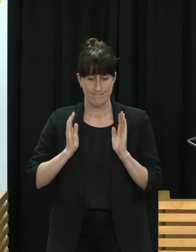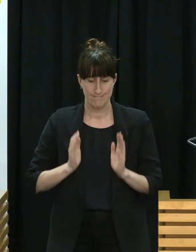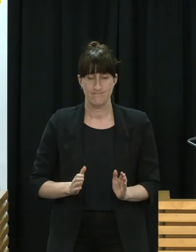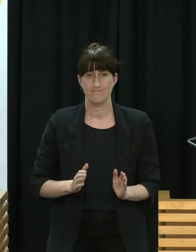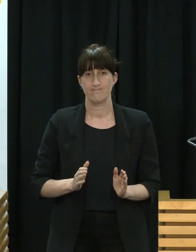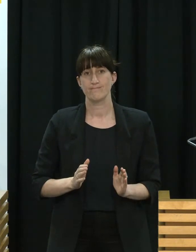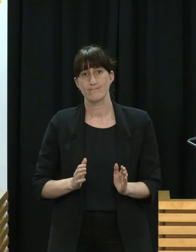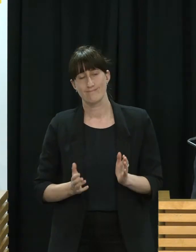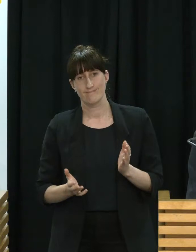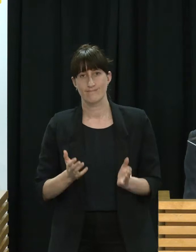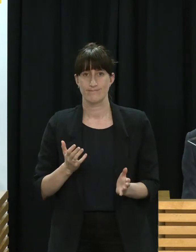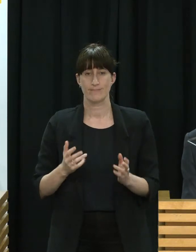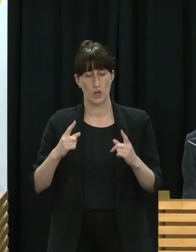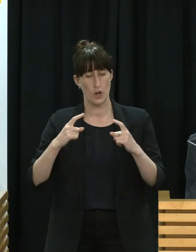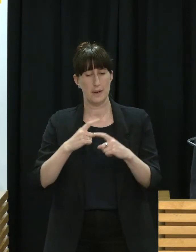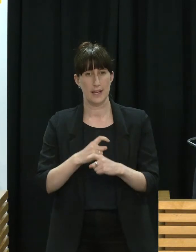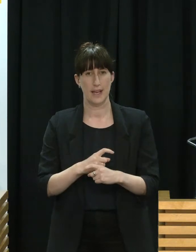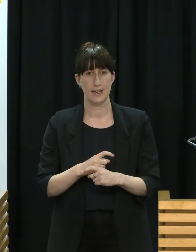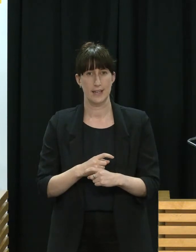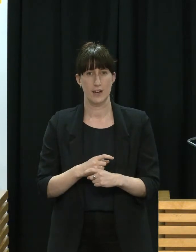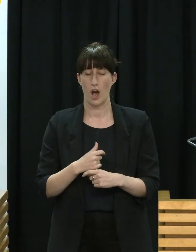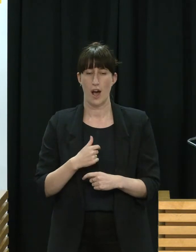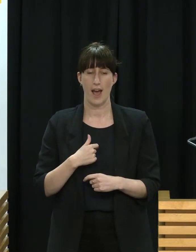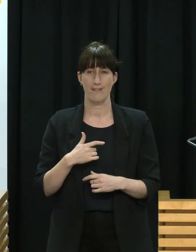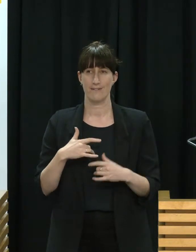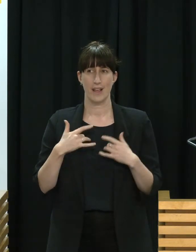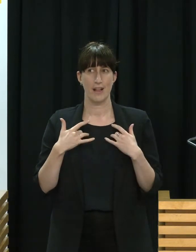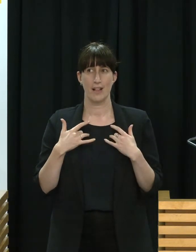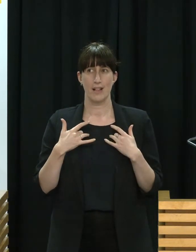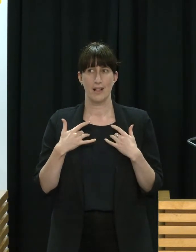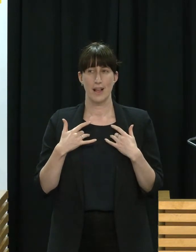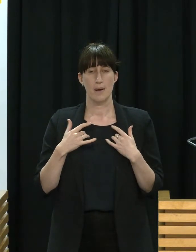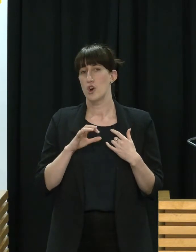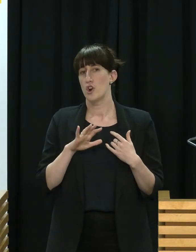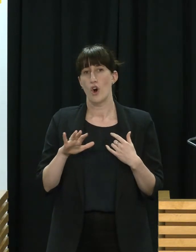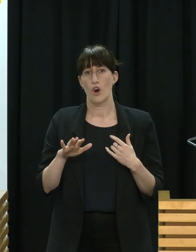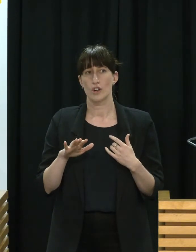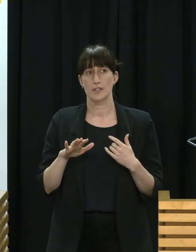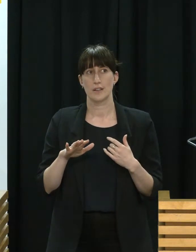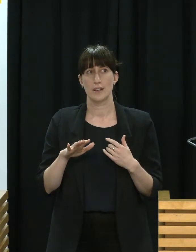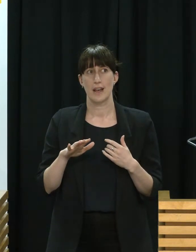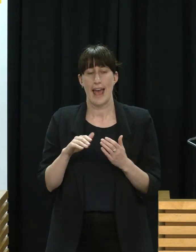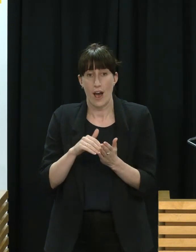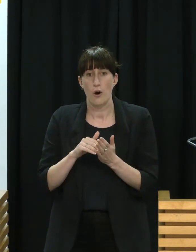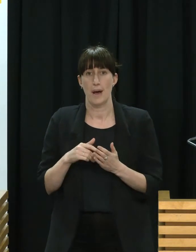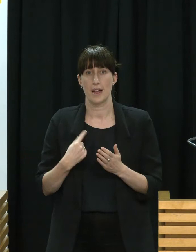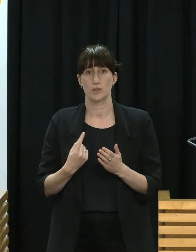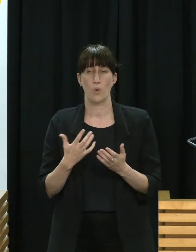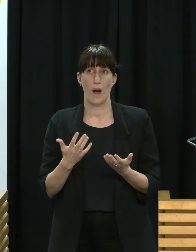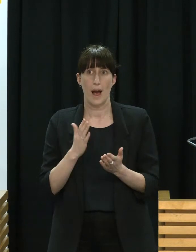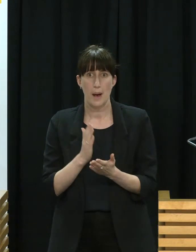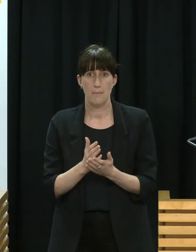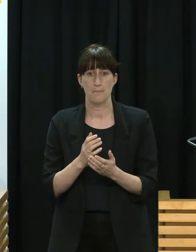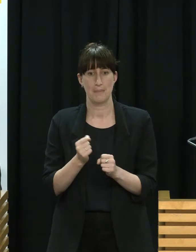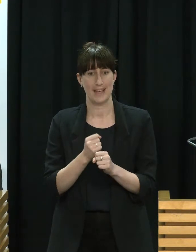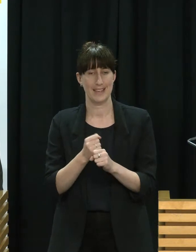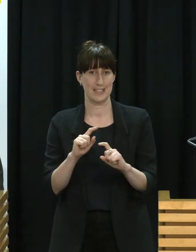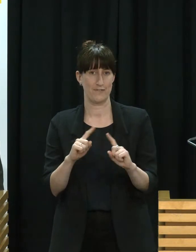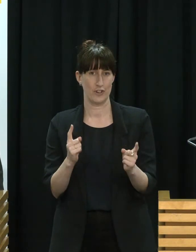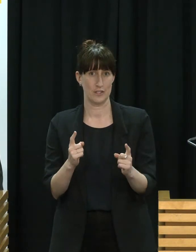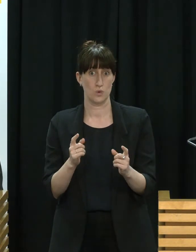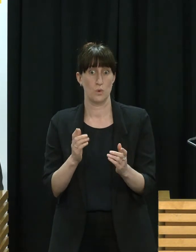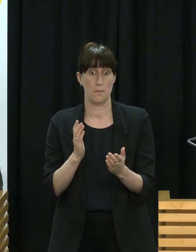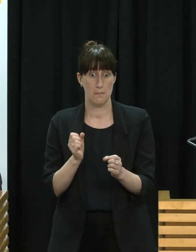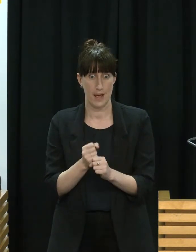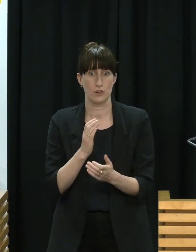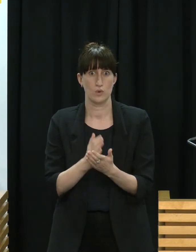is something that we've looked at several times, and at this point I'm not convinced that it would necessarily help us or make a difference to the actual uptake of QR codes. Come back up